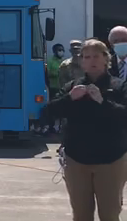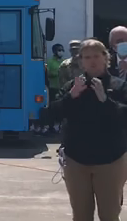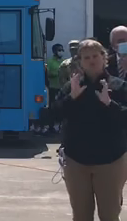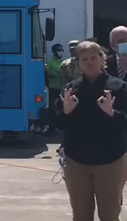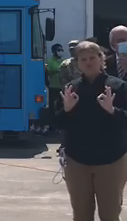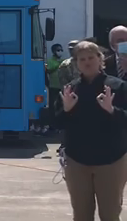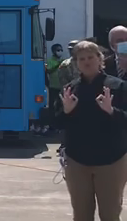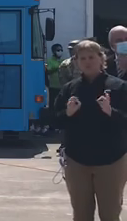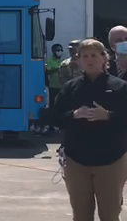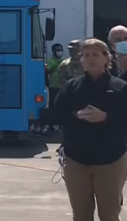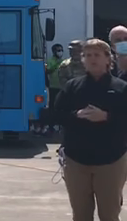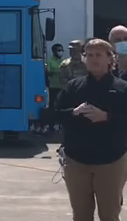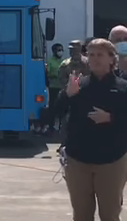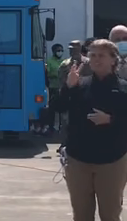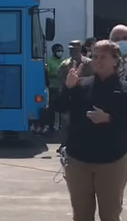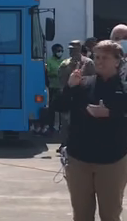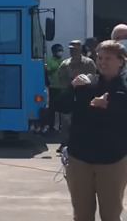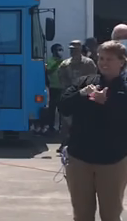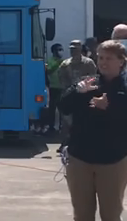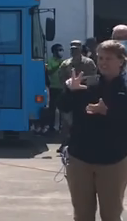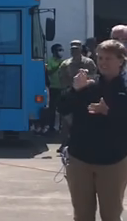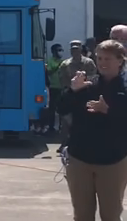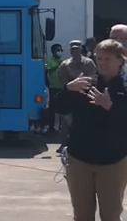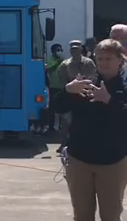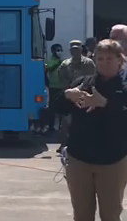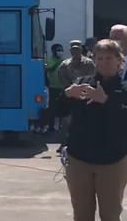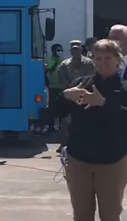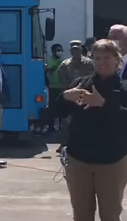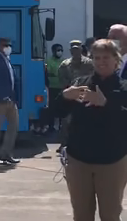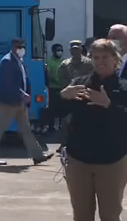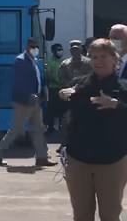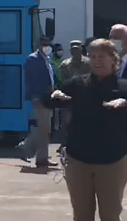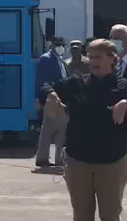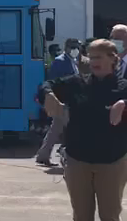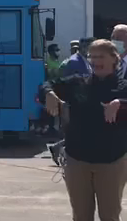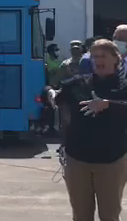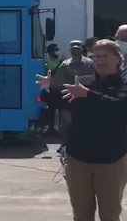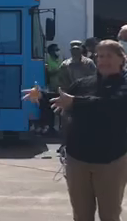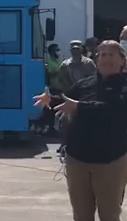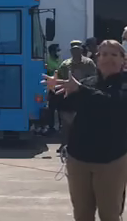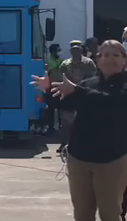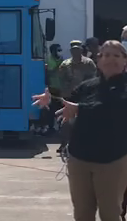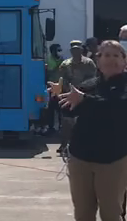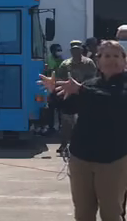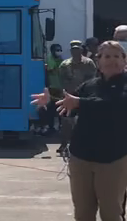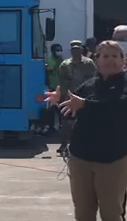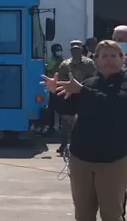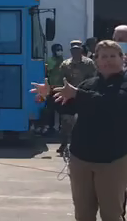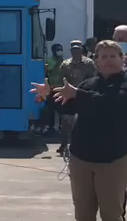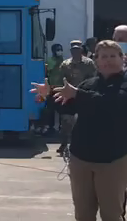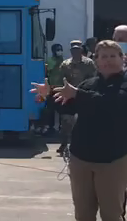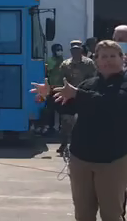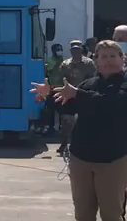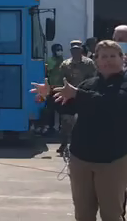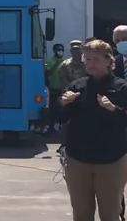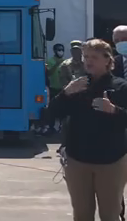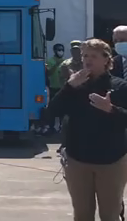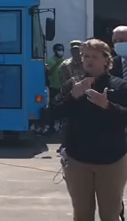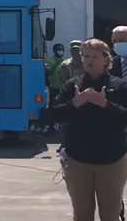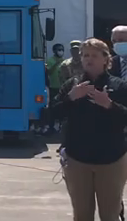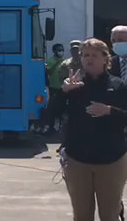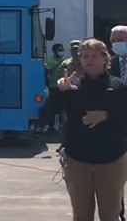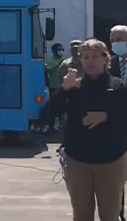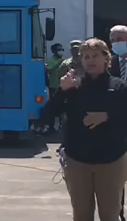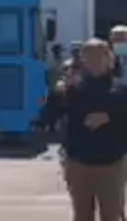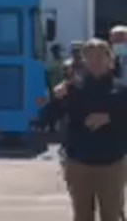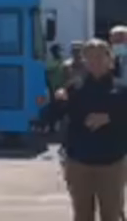being used. And so to be under 300 patients now with that's a positive trend for us.